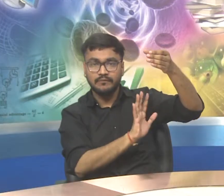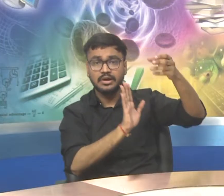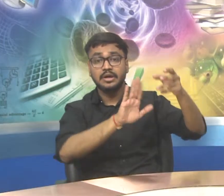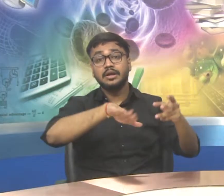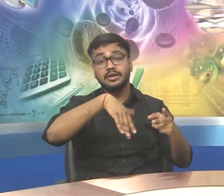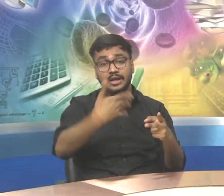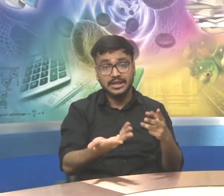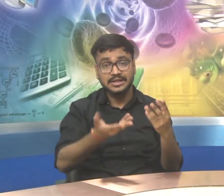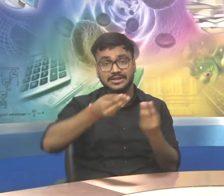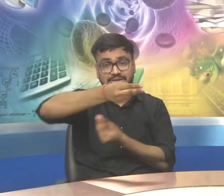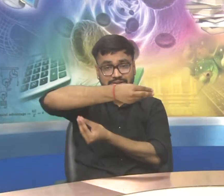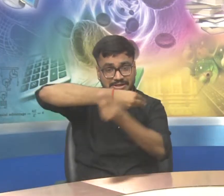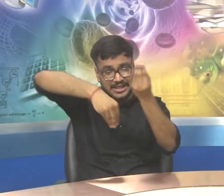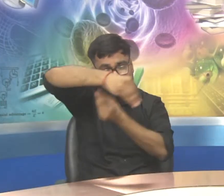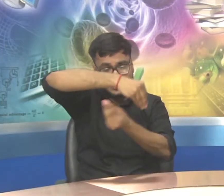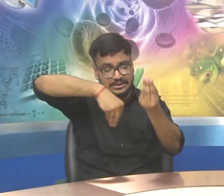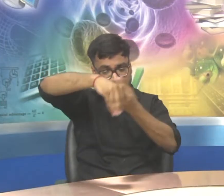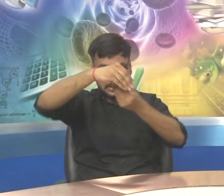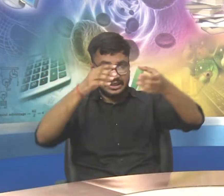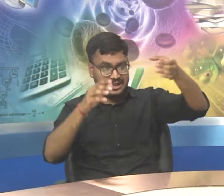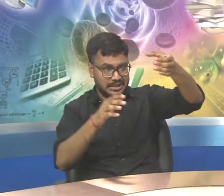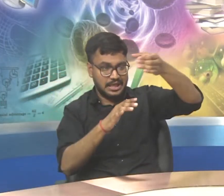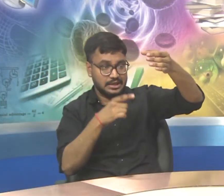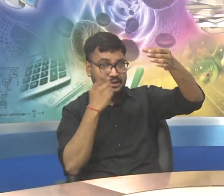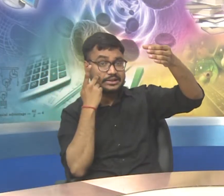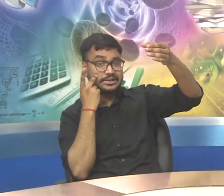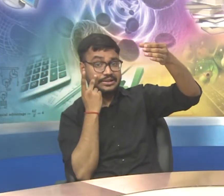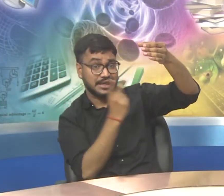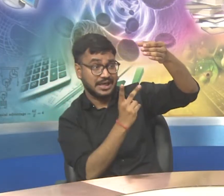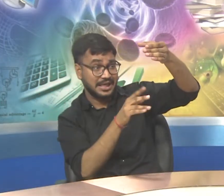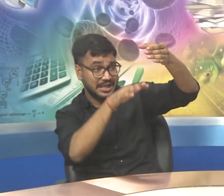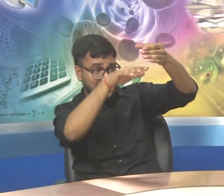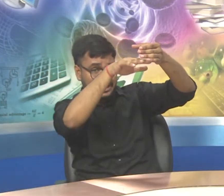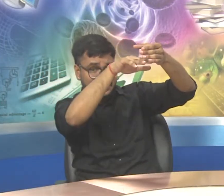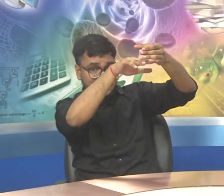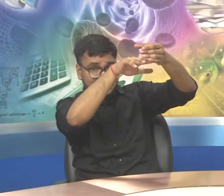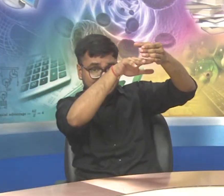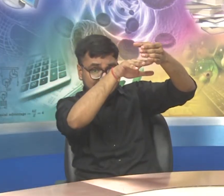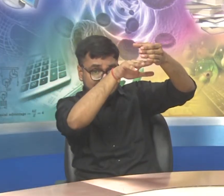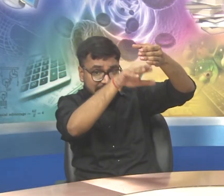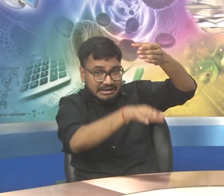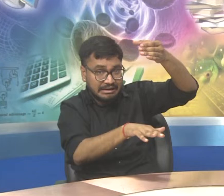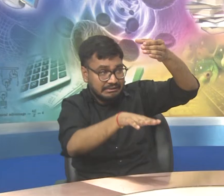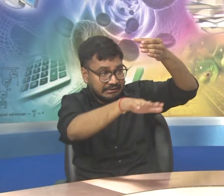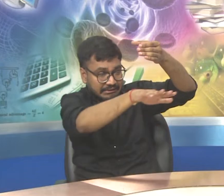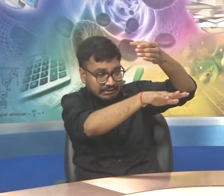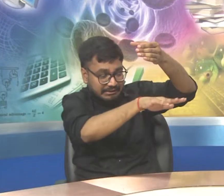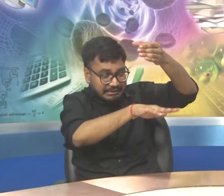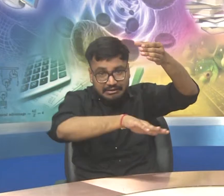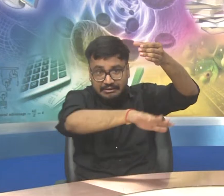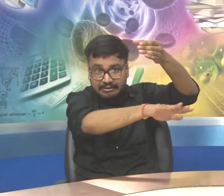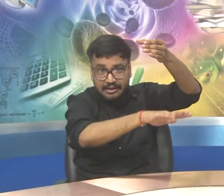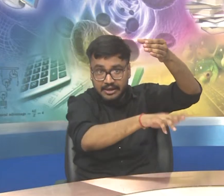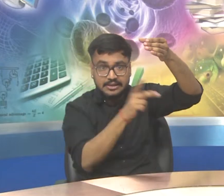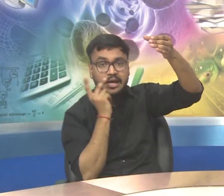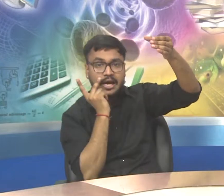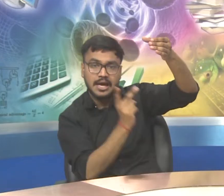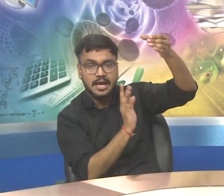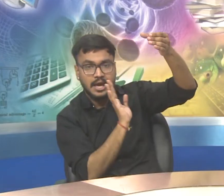don't dissolve clearly, they will remain undissolved